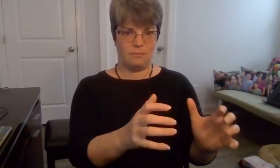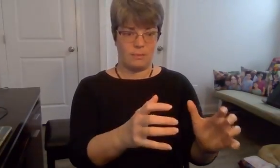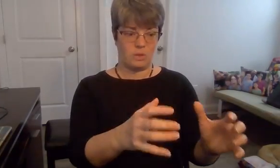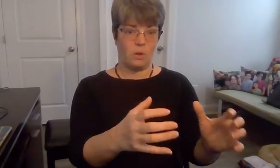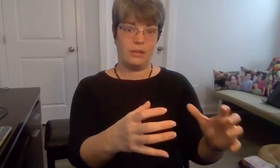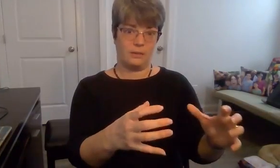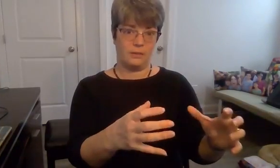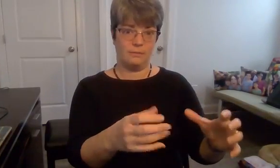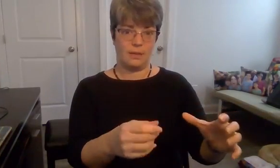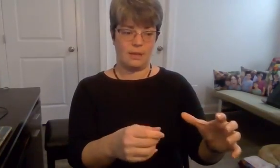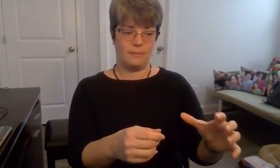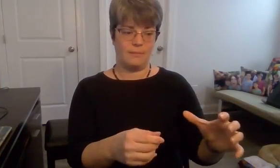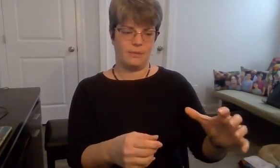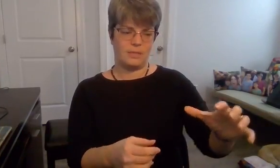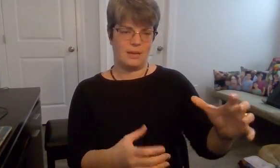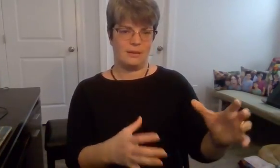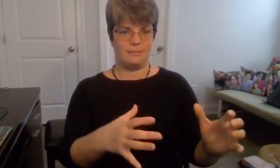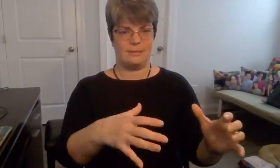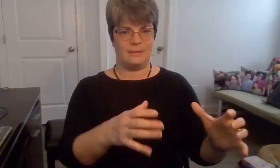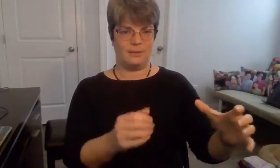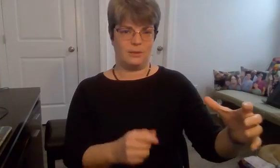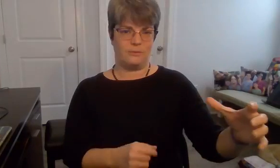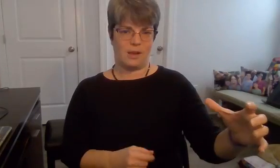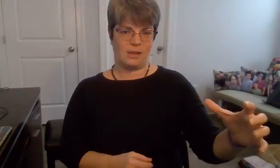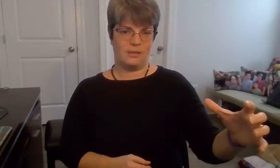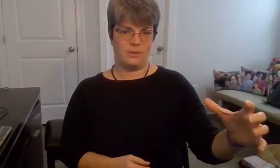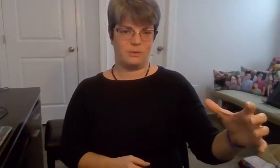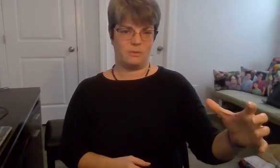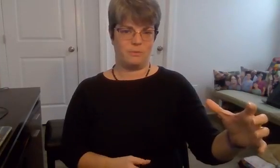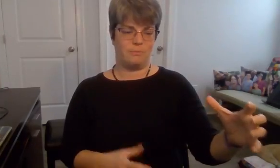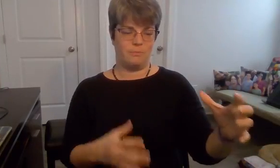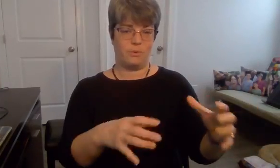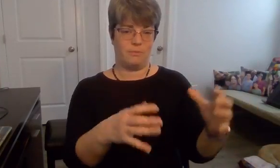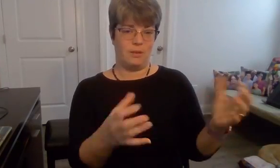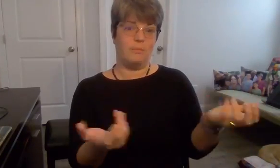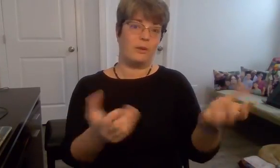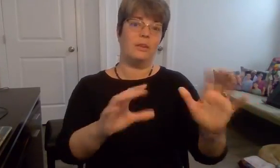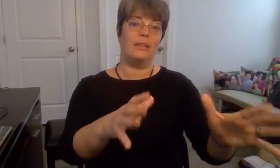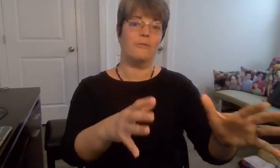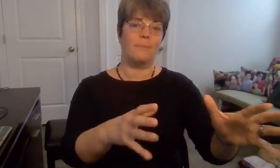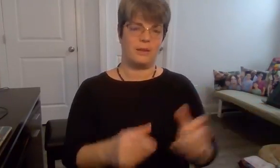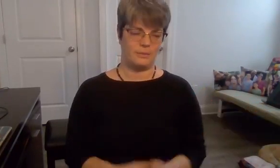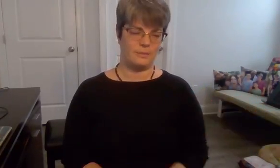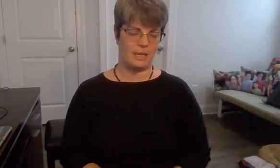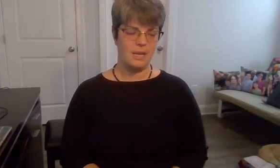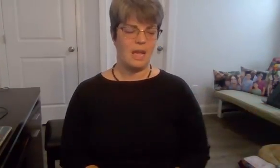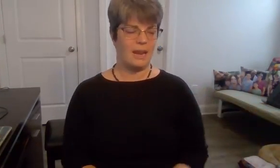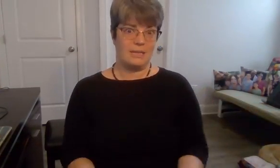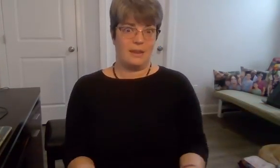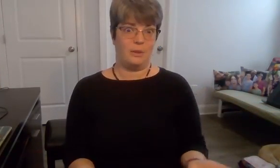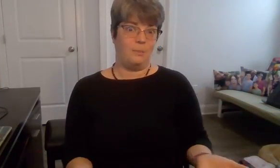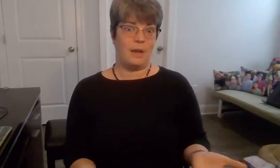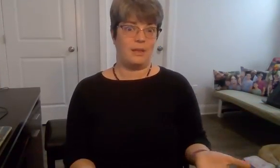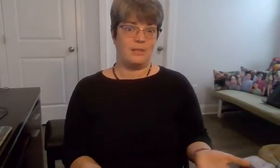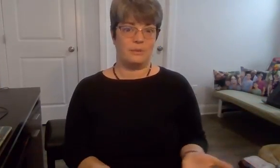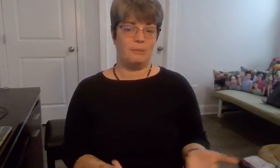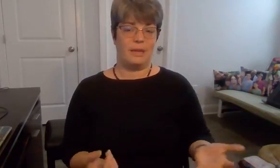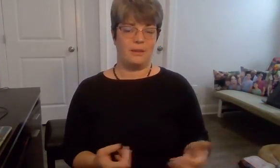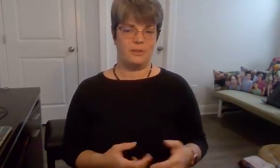was holding her. It was kind of nerve-wracking to hold her with more, I couldn't leave her up there, is what I'm saying. And I didn't have a little Potty because I wasn't planning on doing